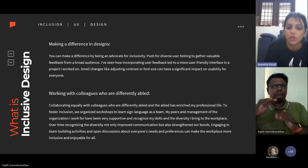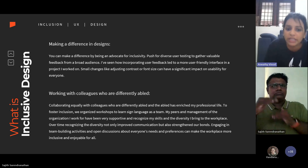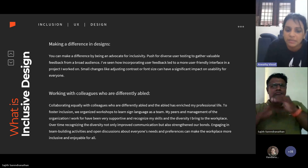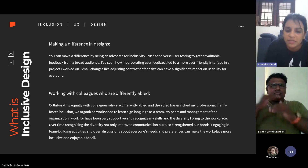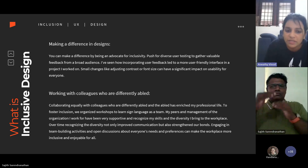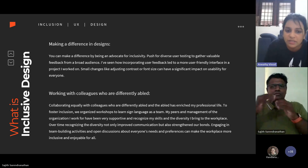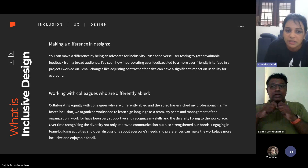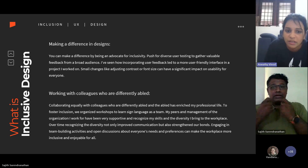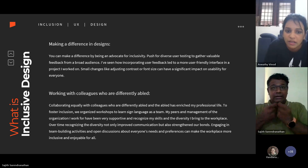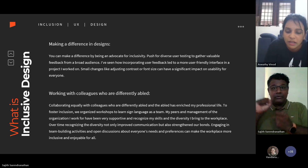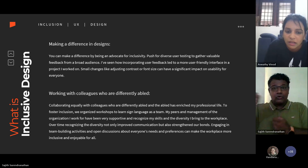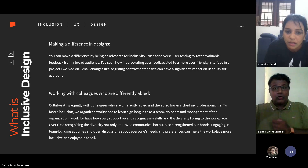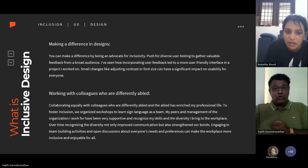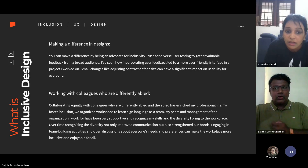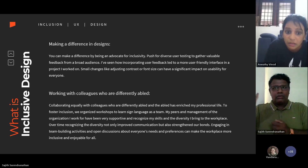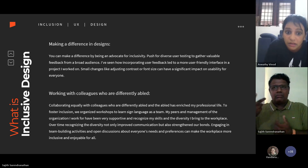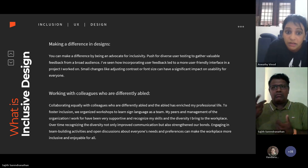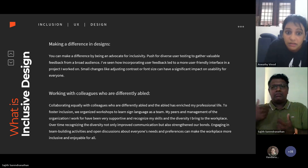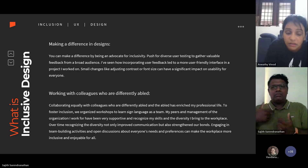them in your teams